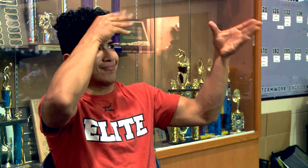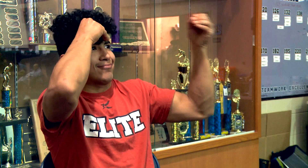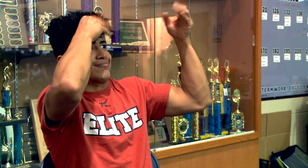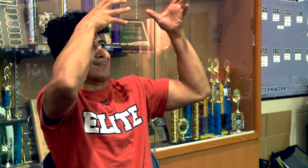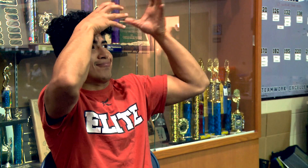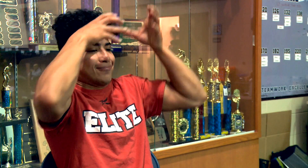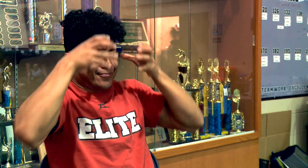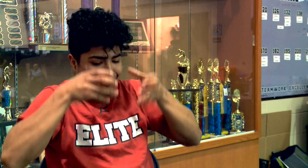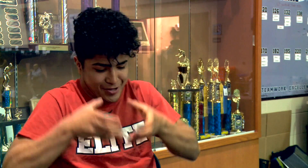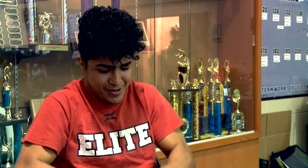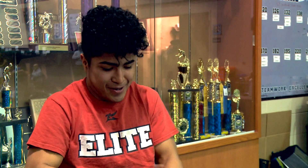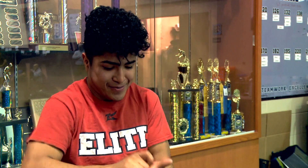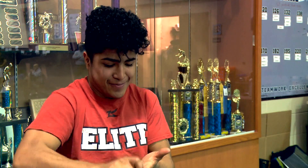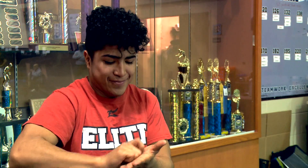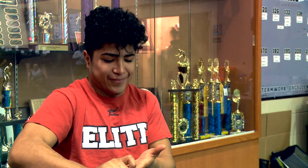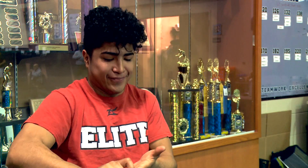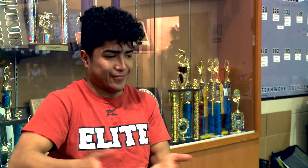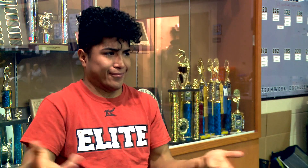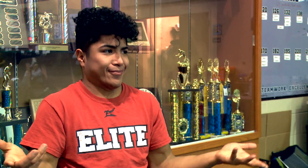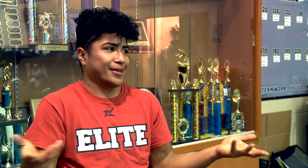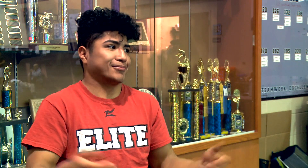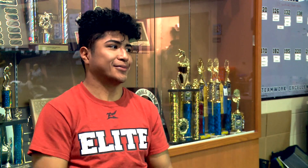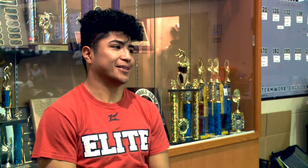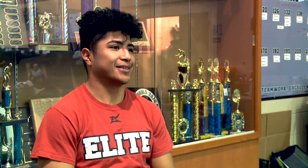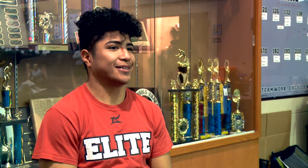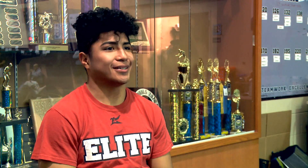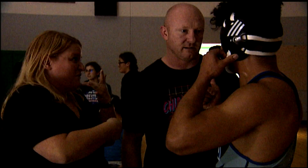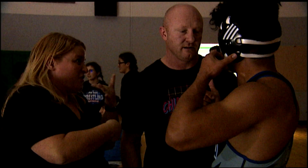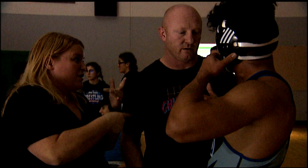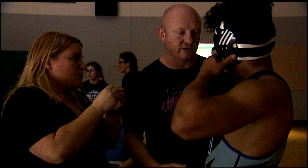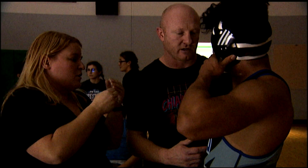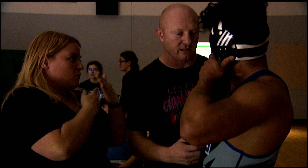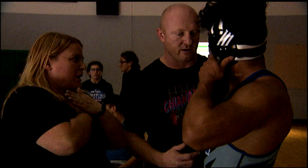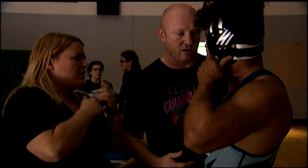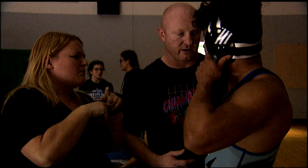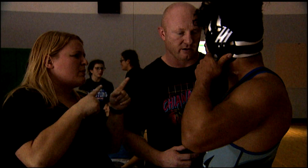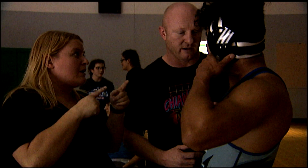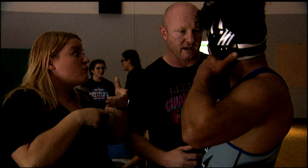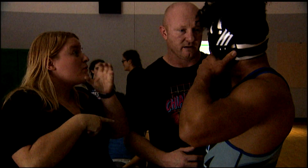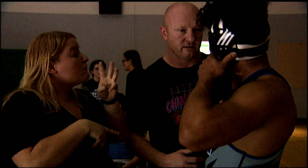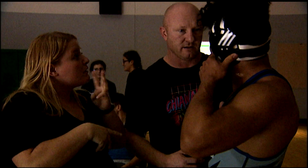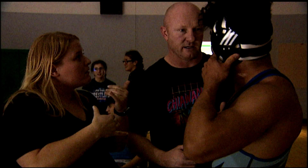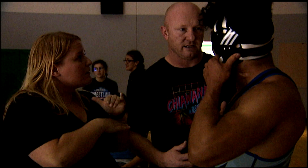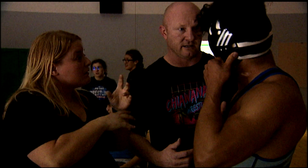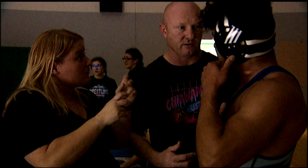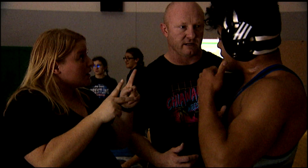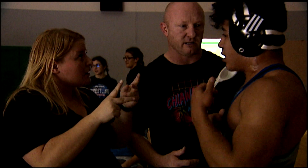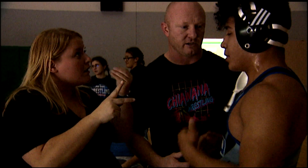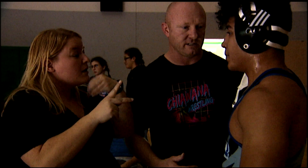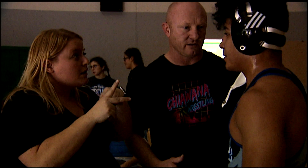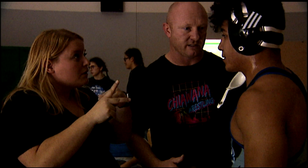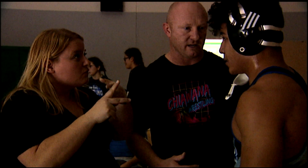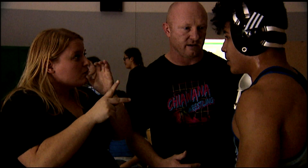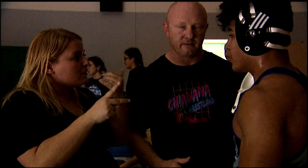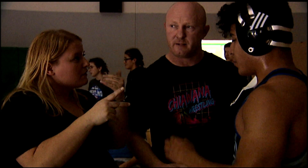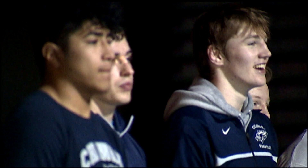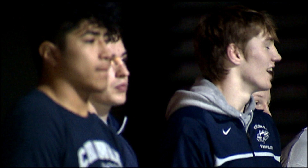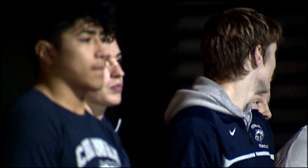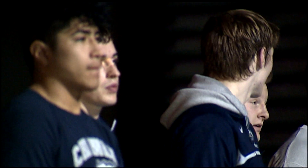So I think just communication in general has been a challenge. I'm going to drink a lot of water. Go get a good dinner tonight. I wanted to